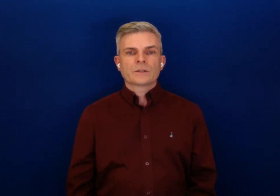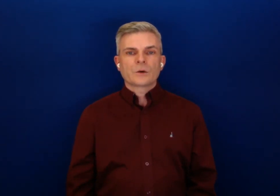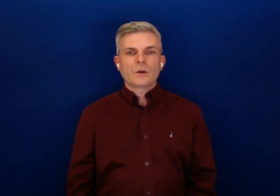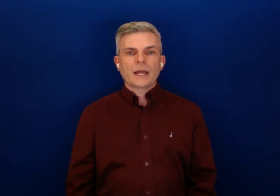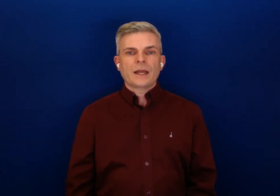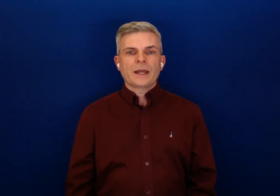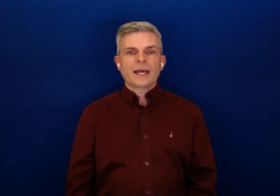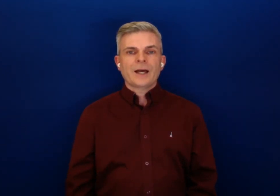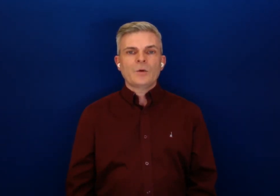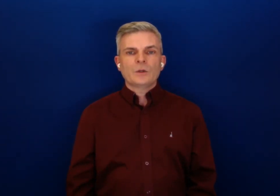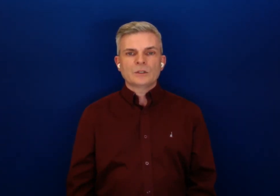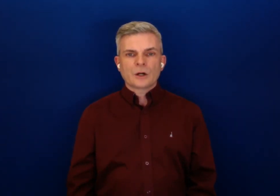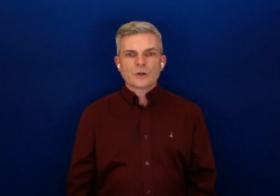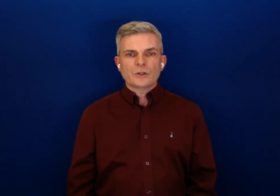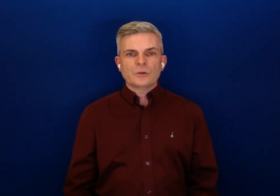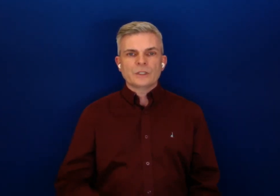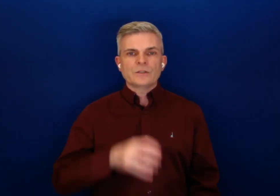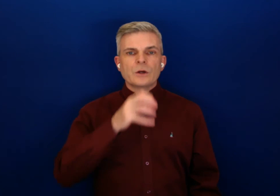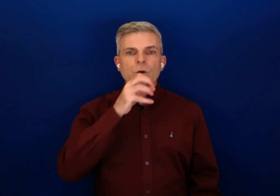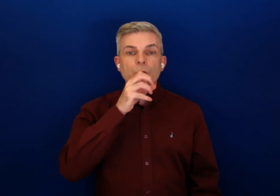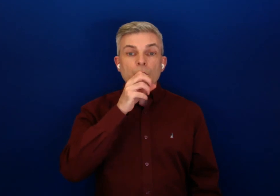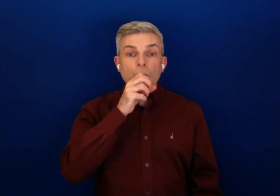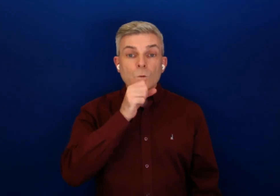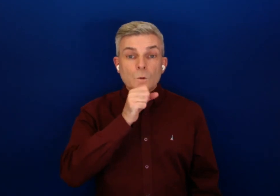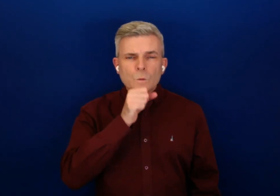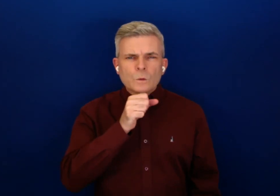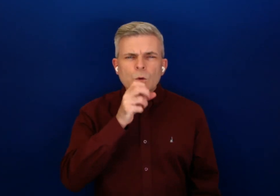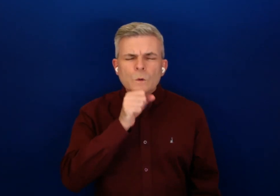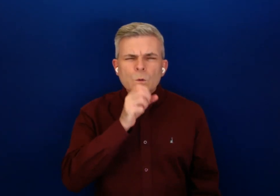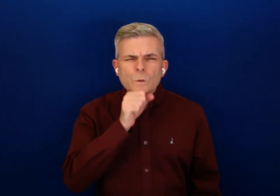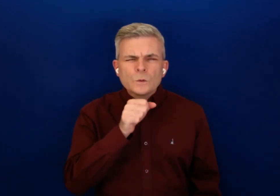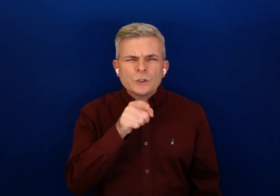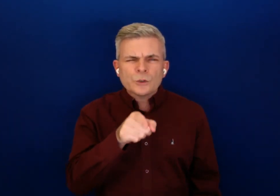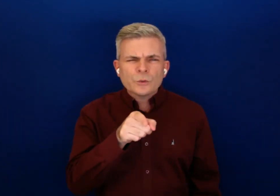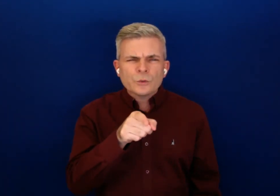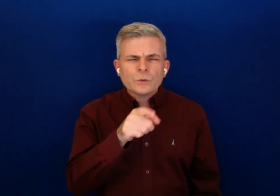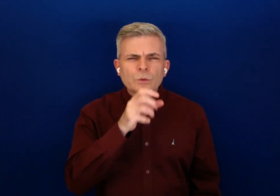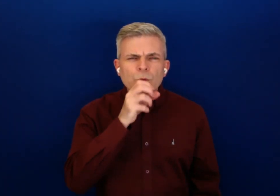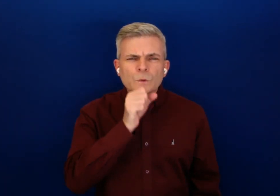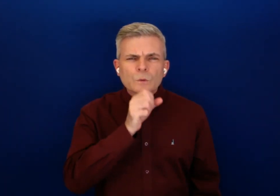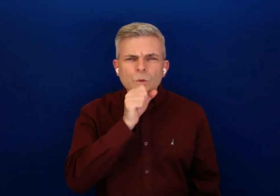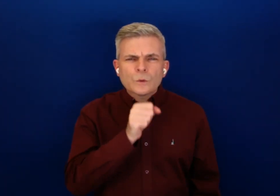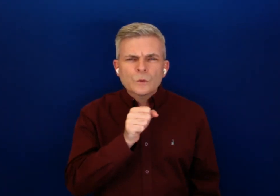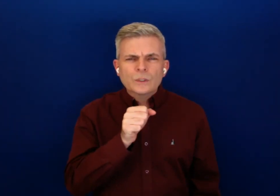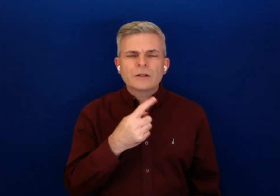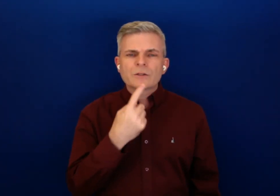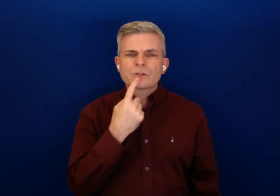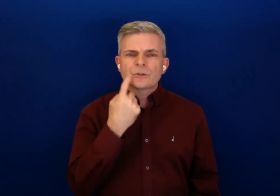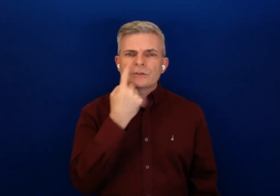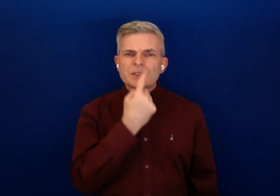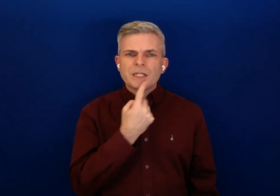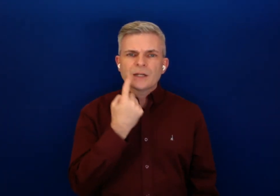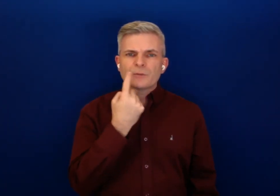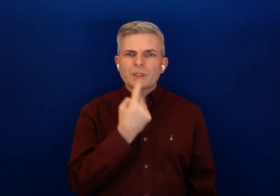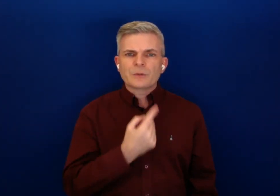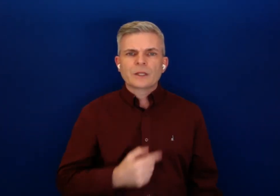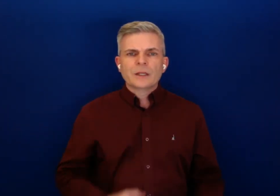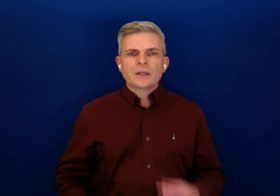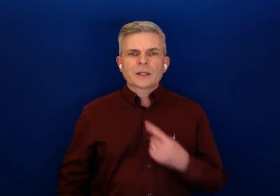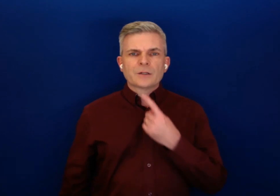So how old are you is old you, old. And also you'll see that people kind of